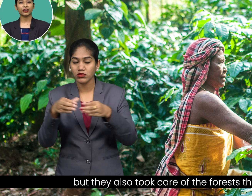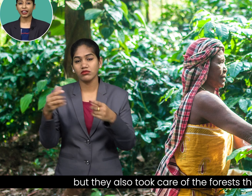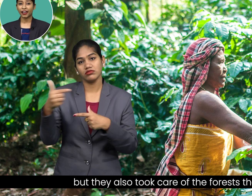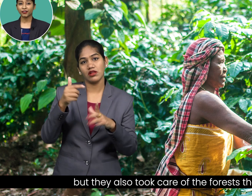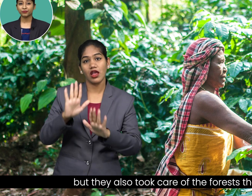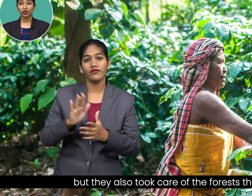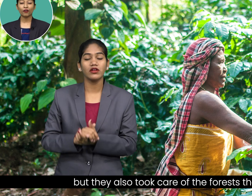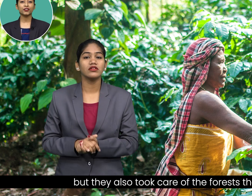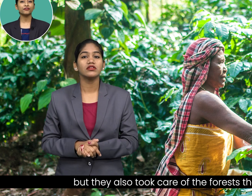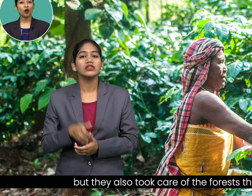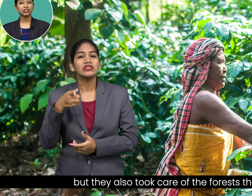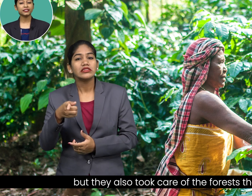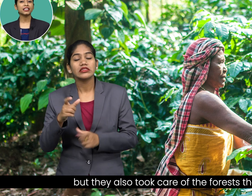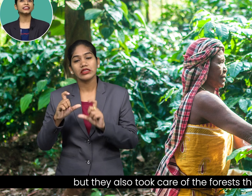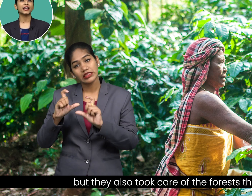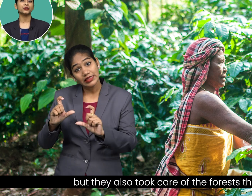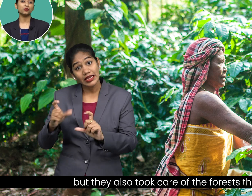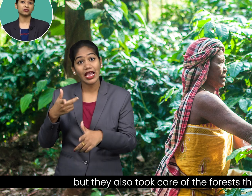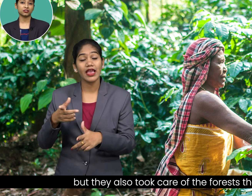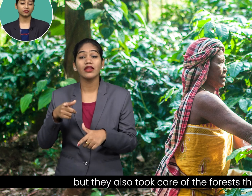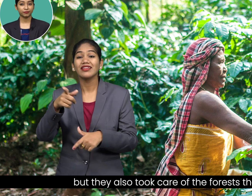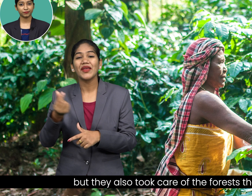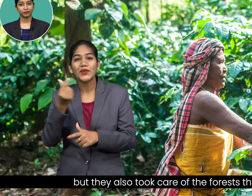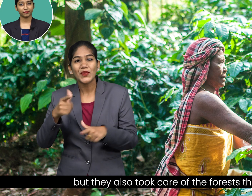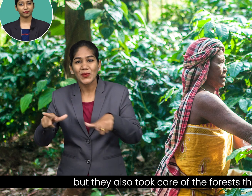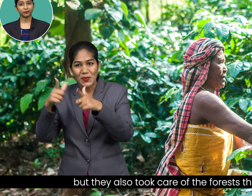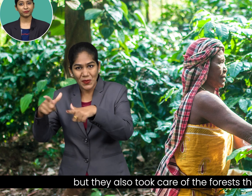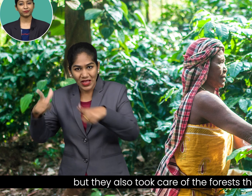also took care of the forest they used.